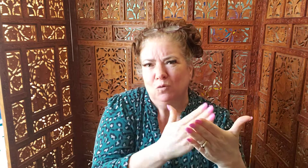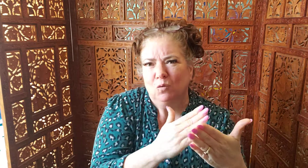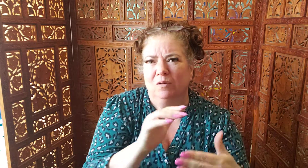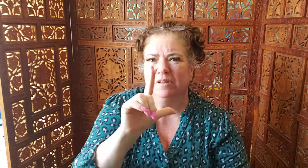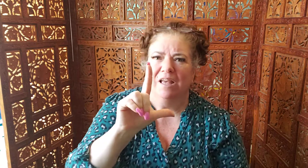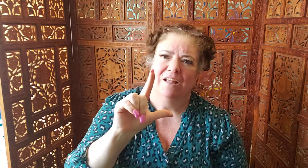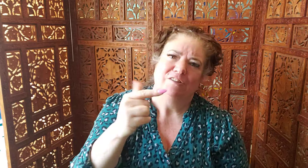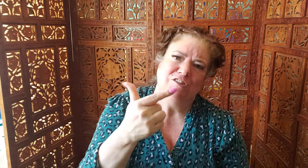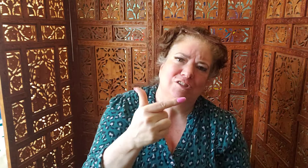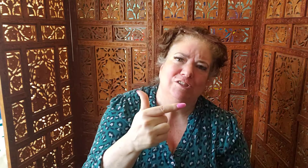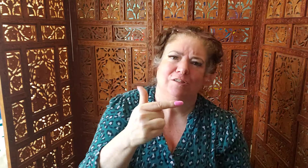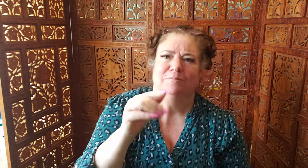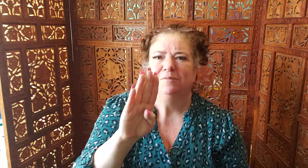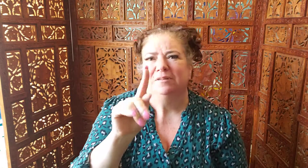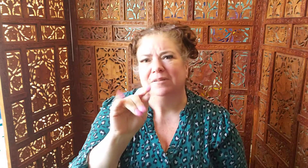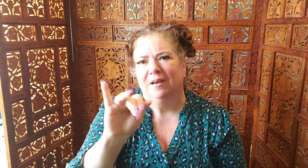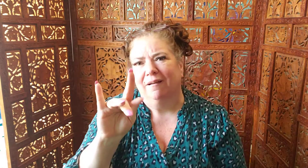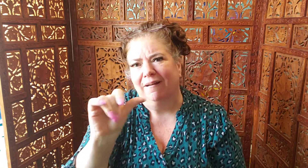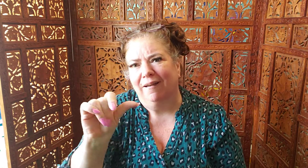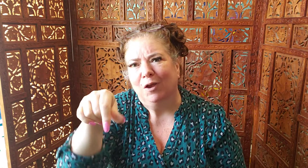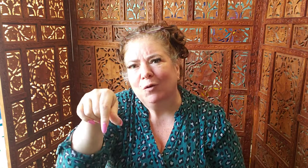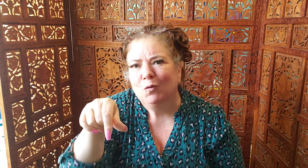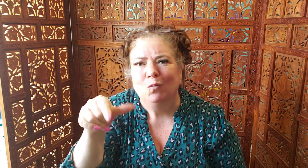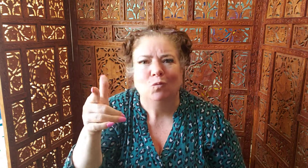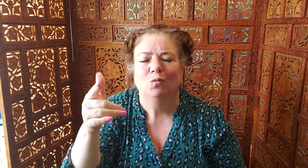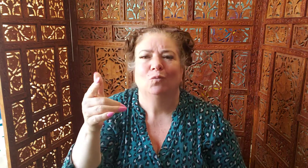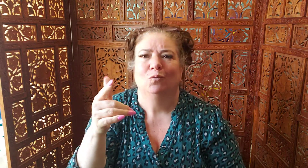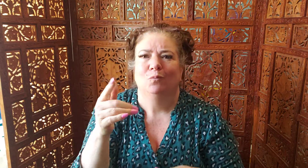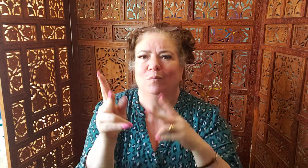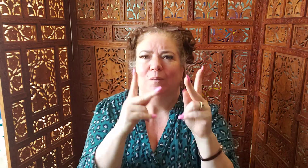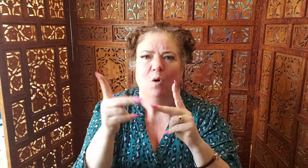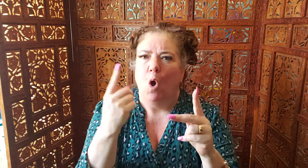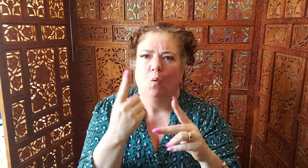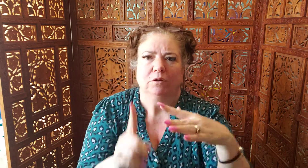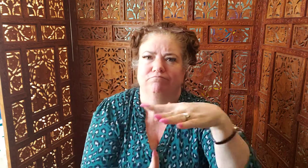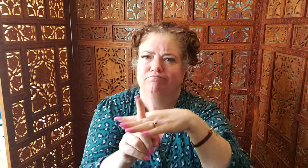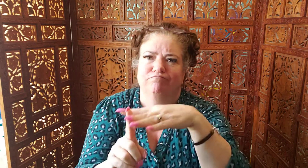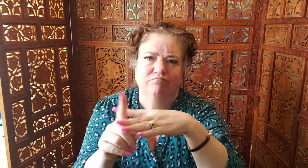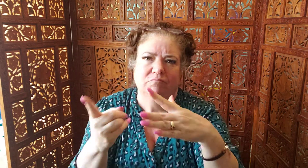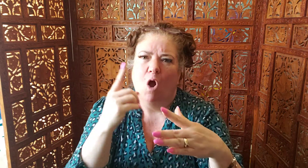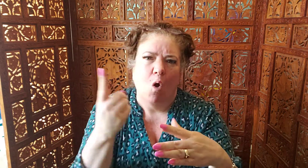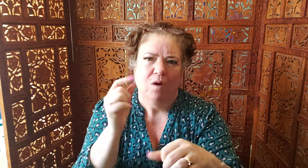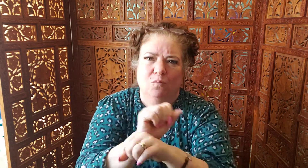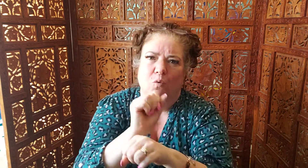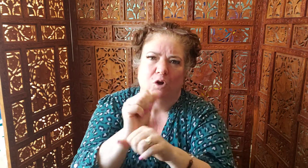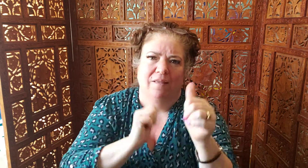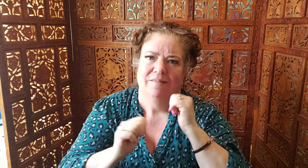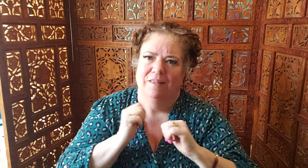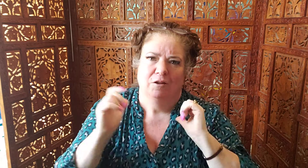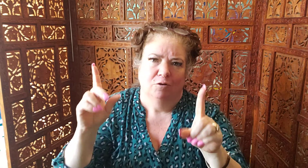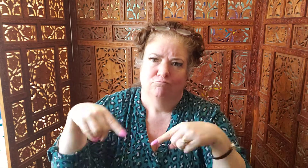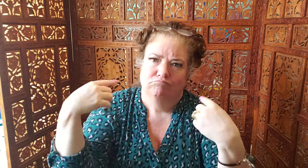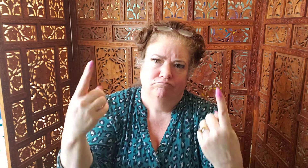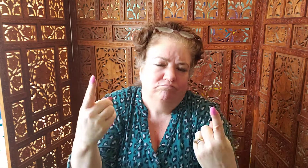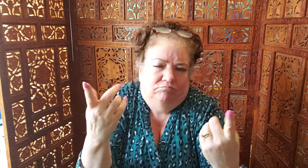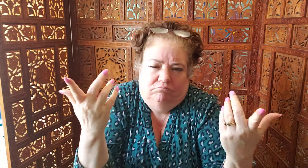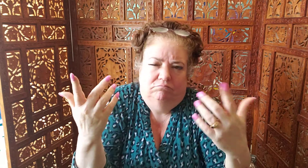but the first game changer was that years ago it only took